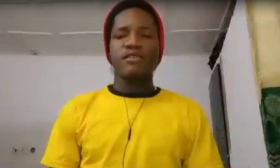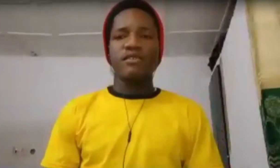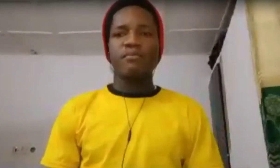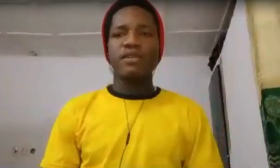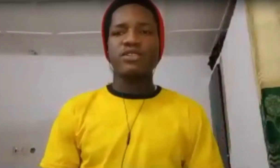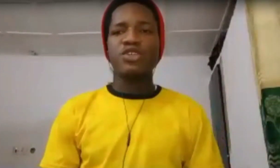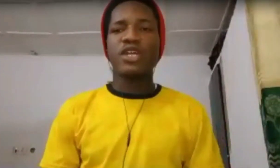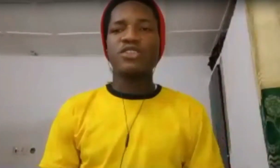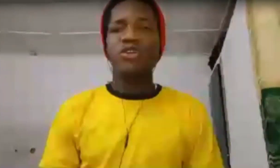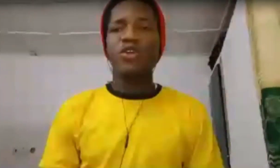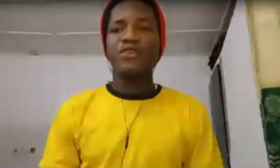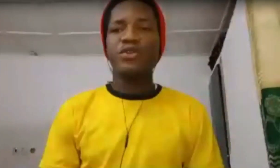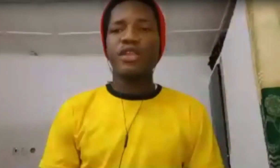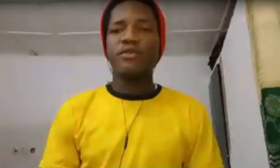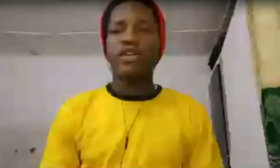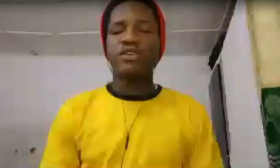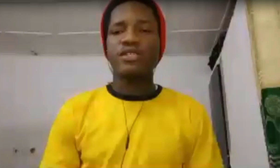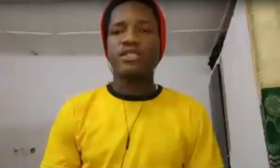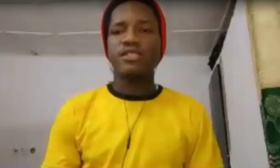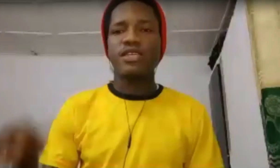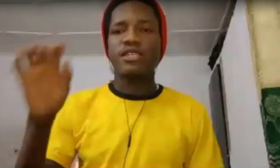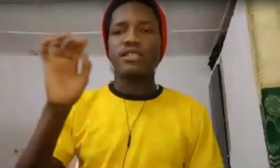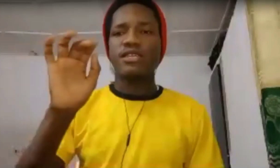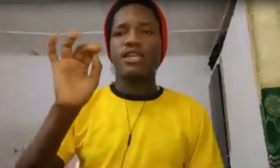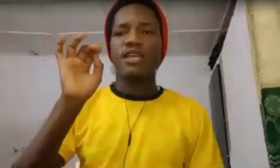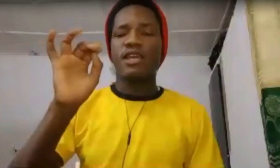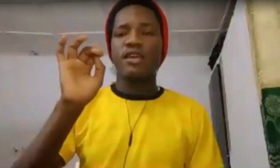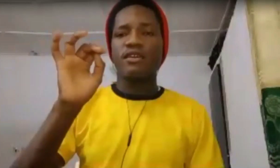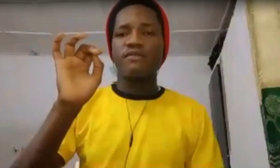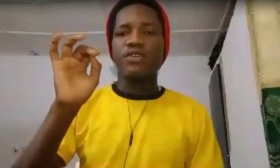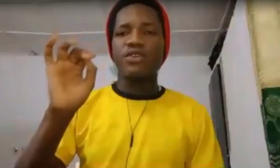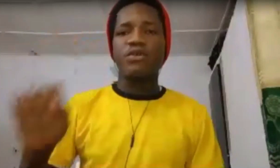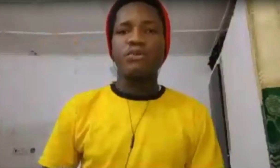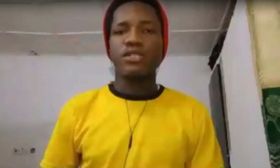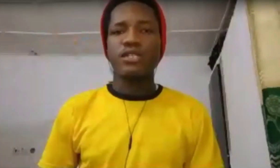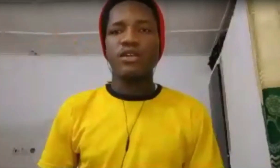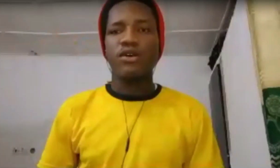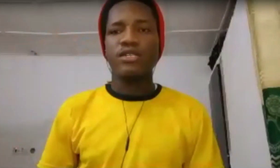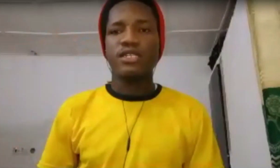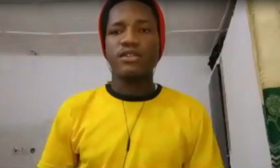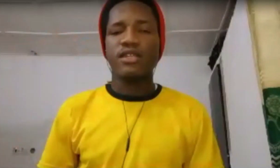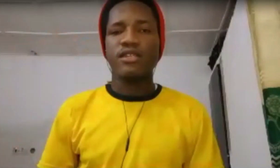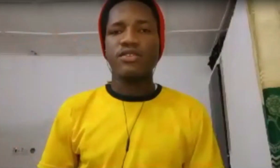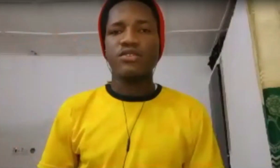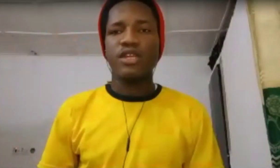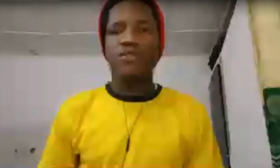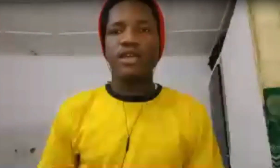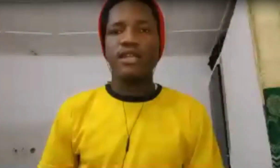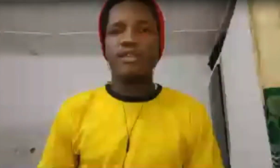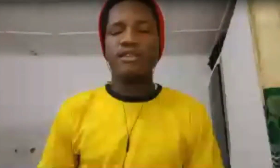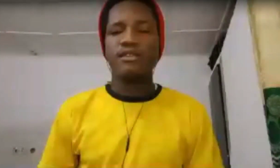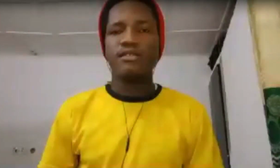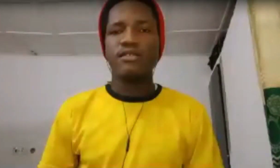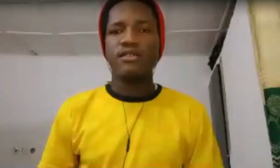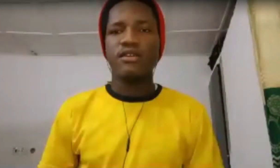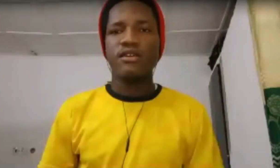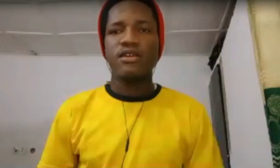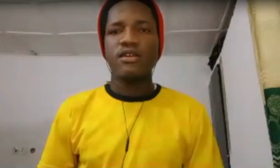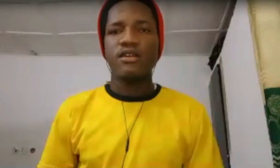Please, Lois, you can turn on your video now. You can just hit the video button on the screen so that you can. Franklin,